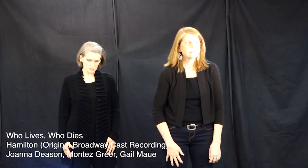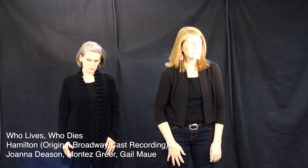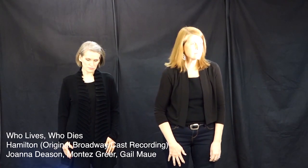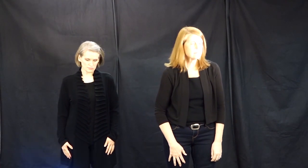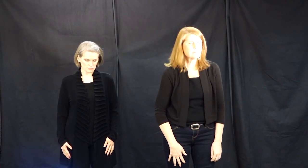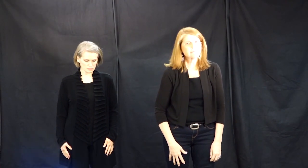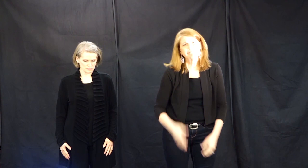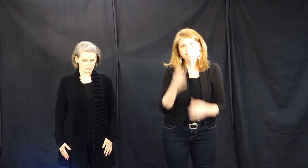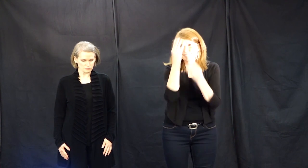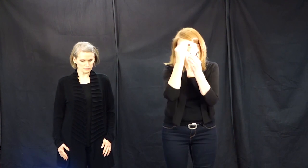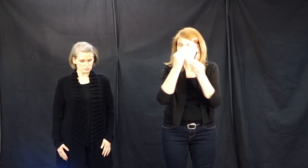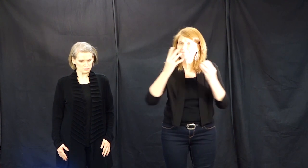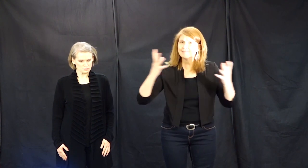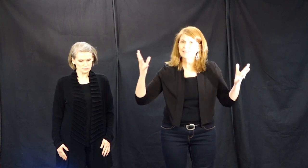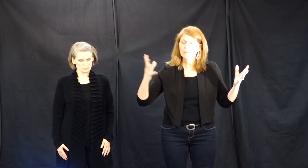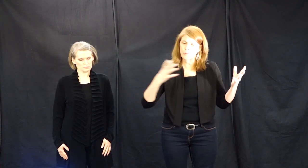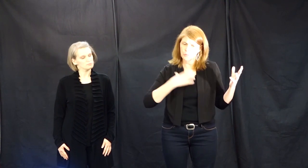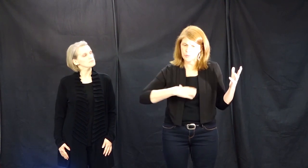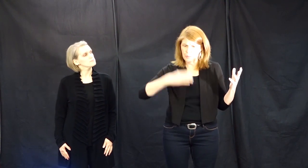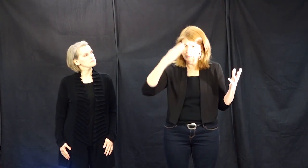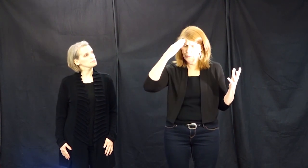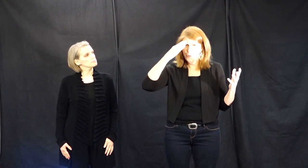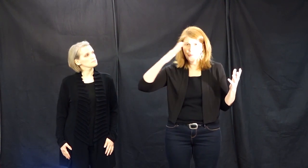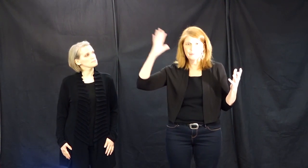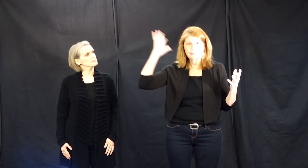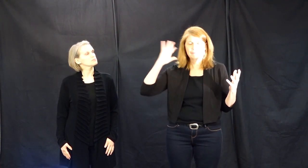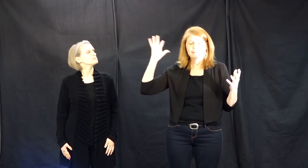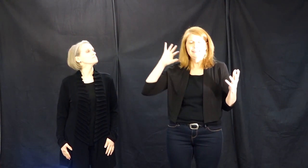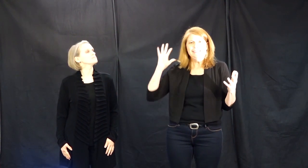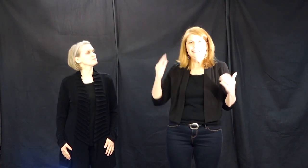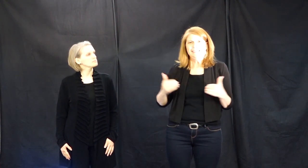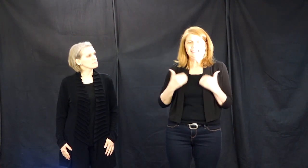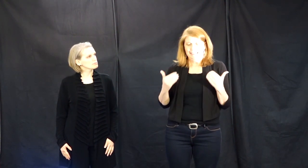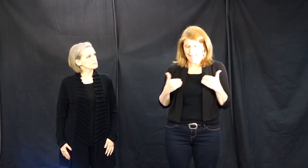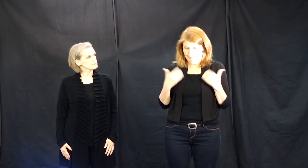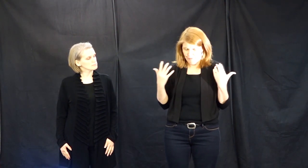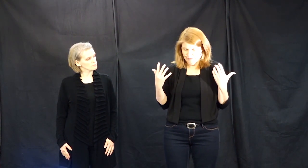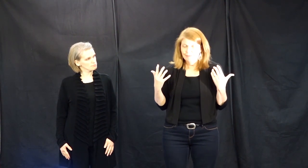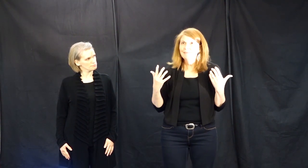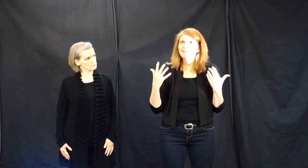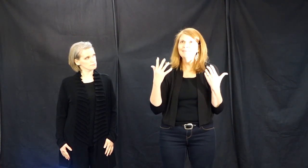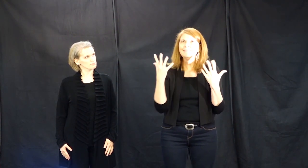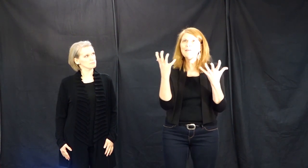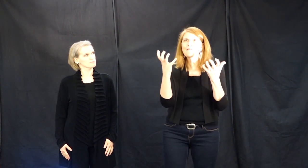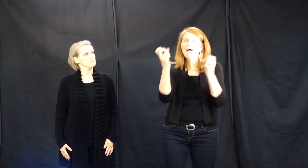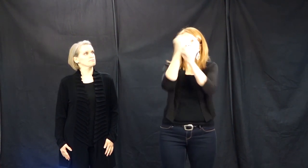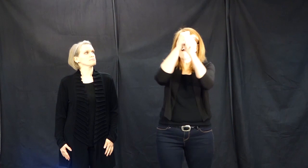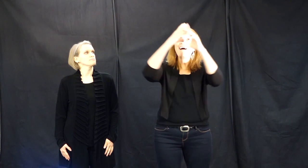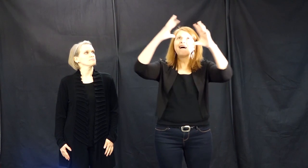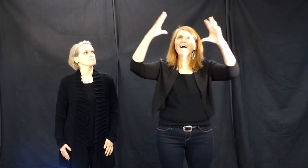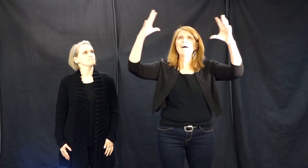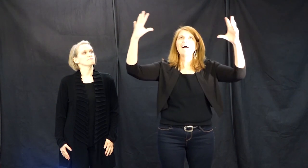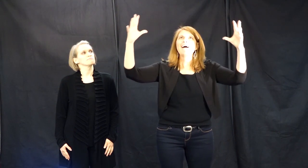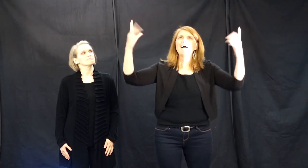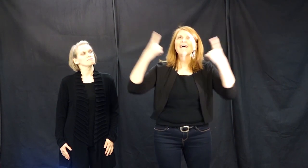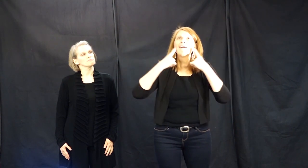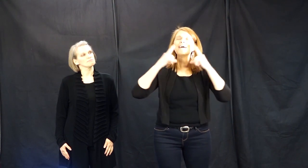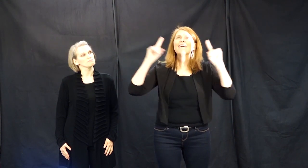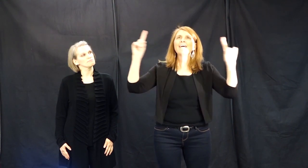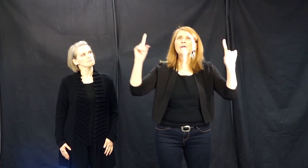Let me tell you what I wish I'd known when I was young and dreamed of glory. You have no